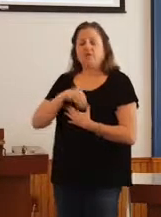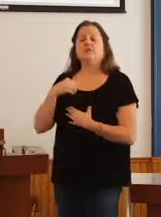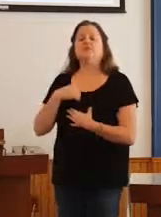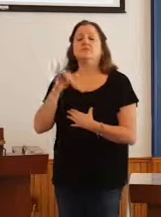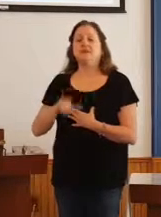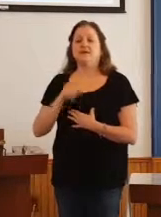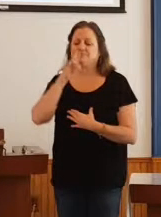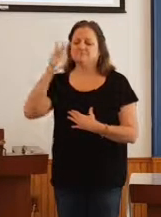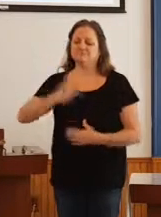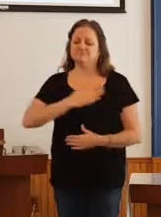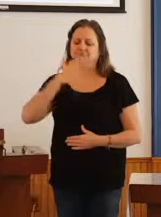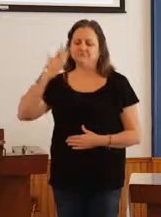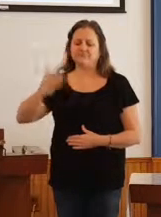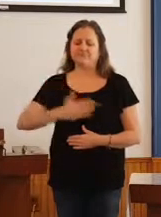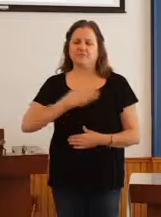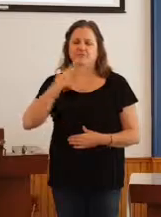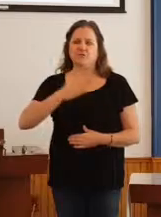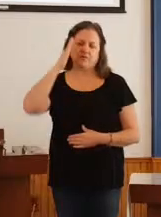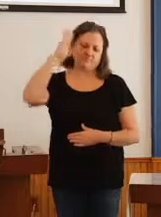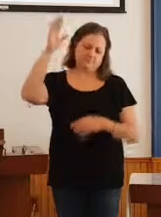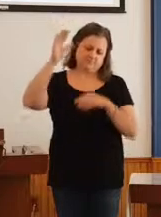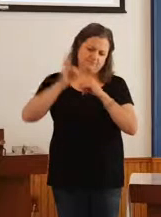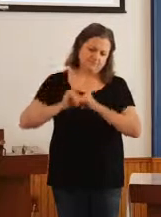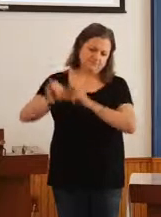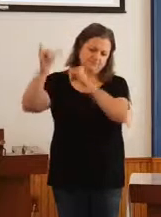happiness, which shall endure forever.